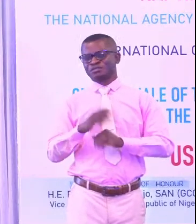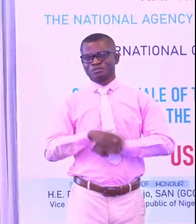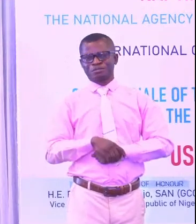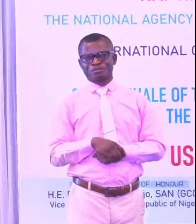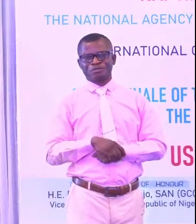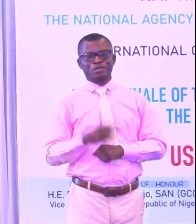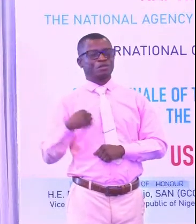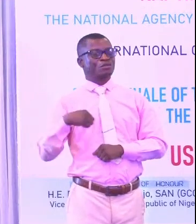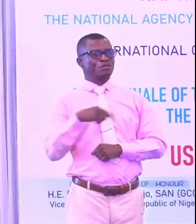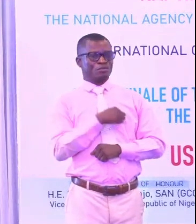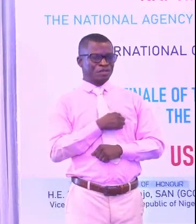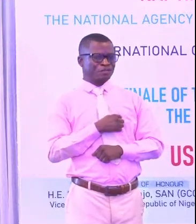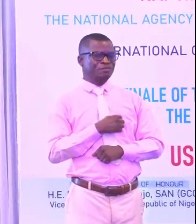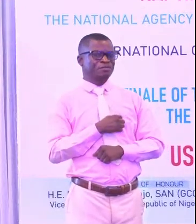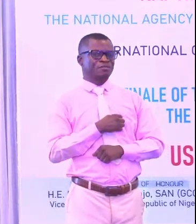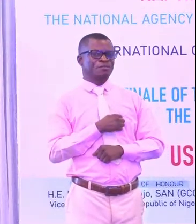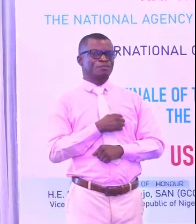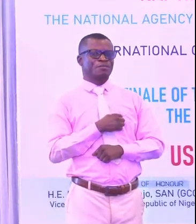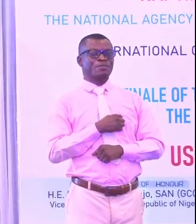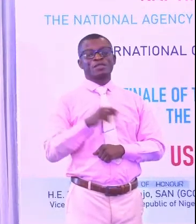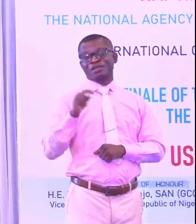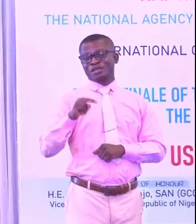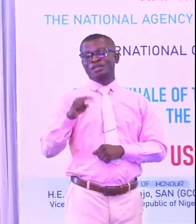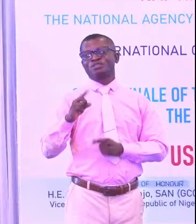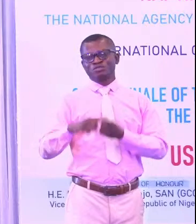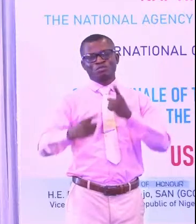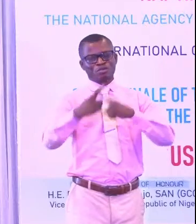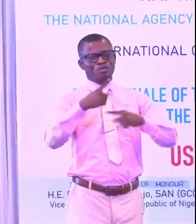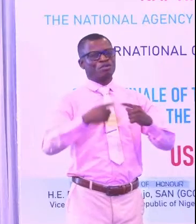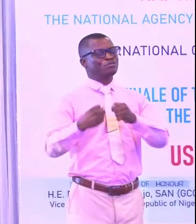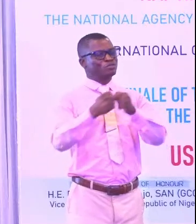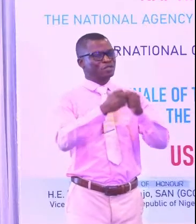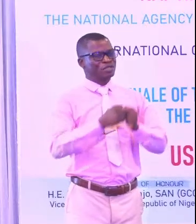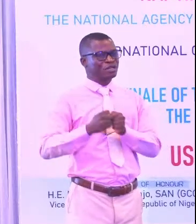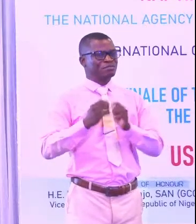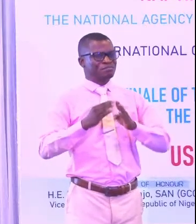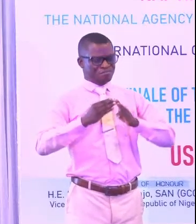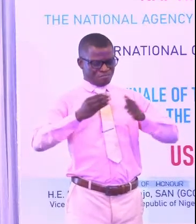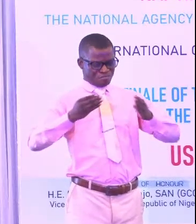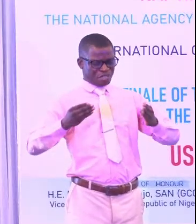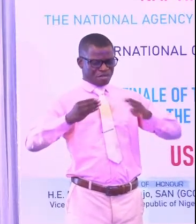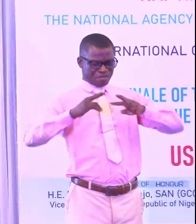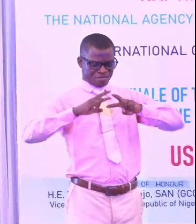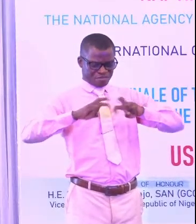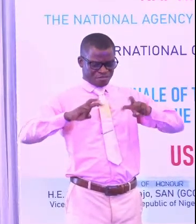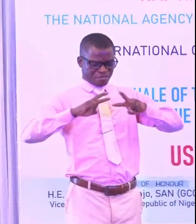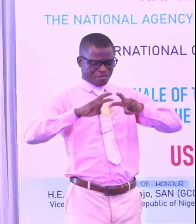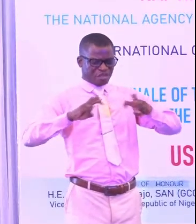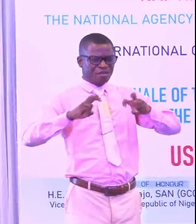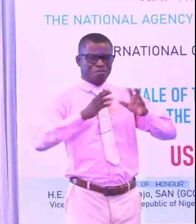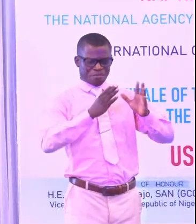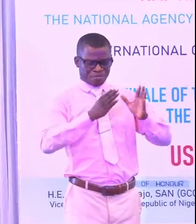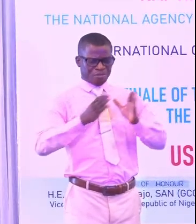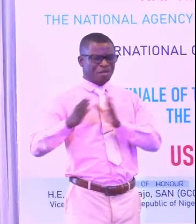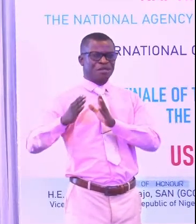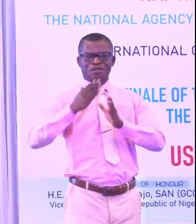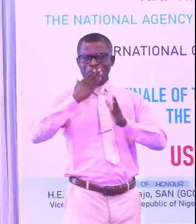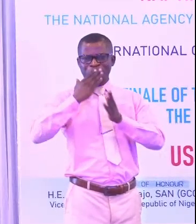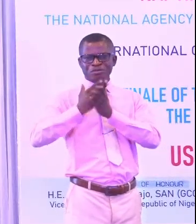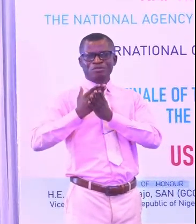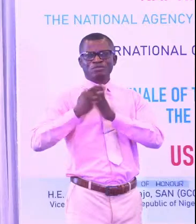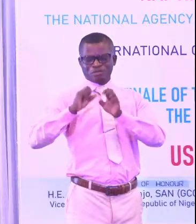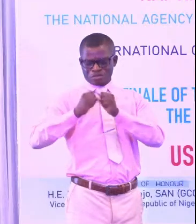We need to bring together a robust analysis, logic, and good social science to